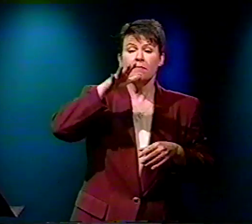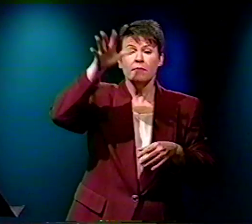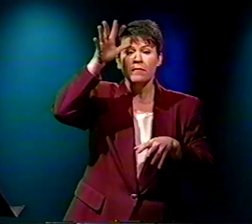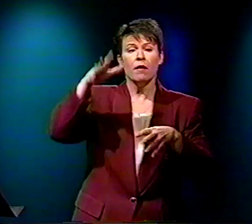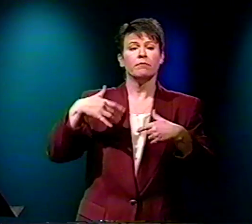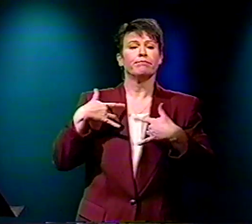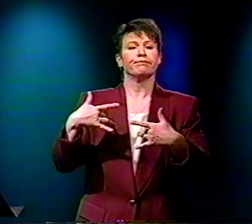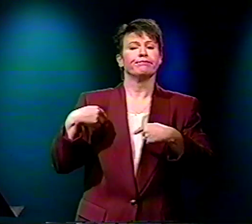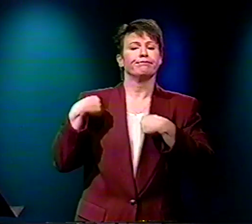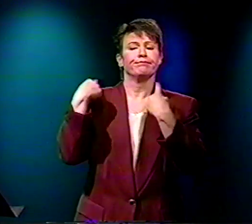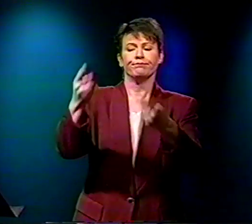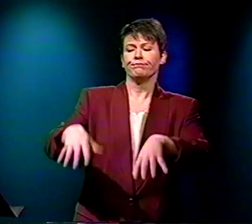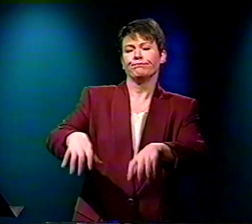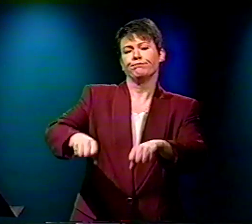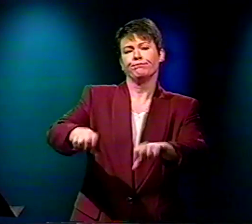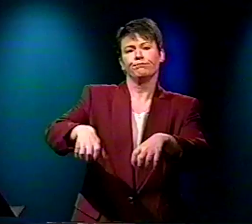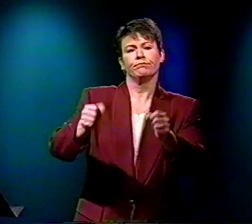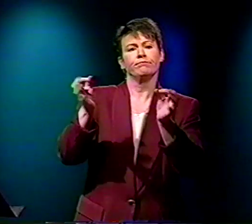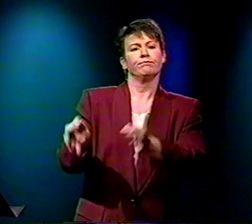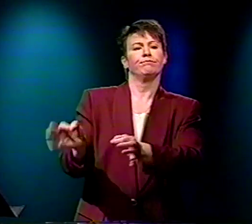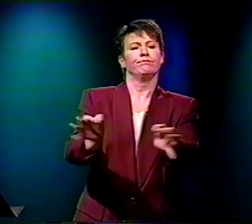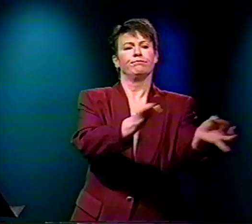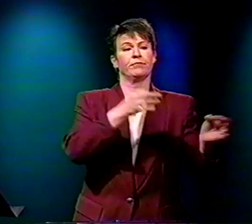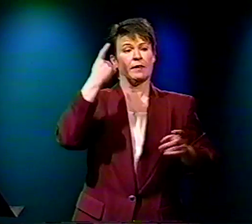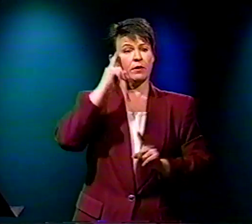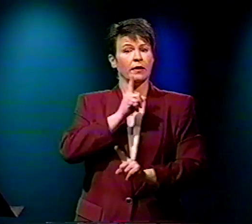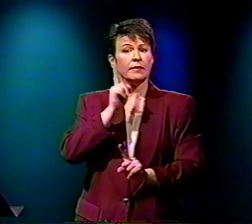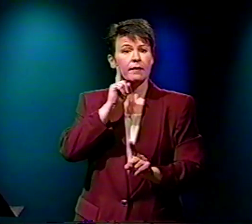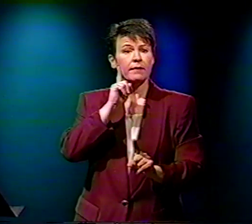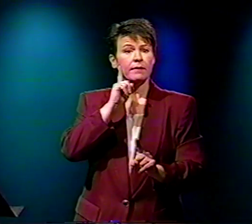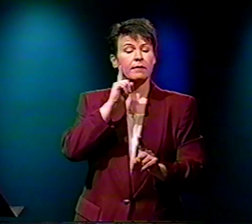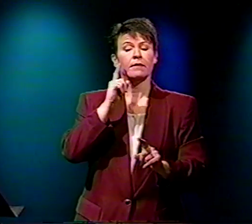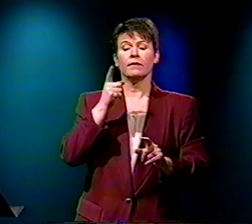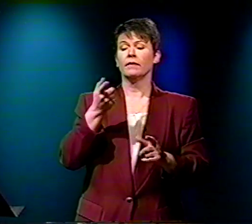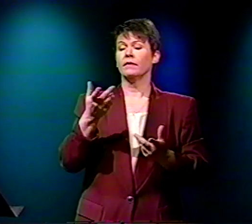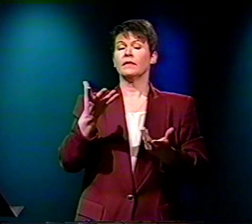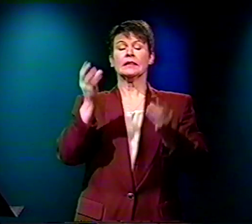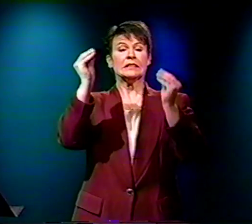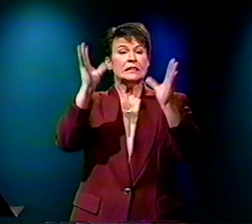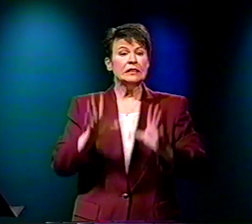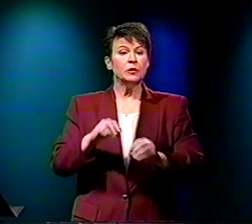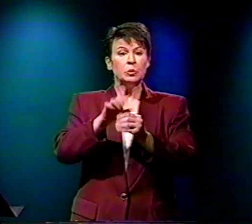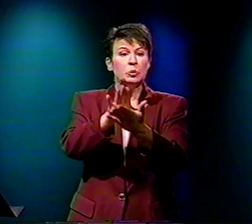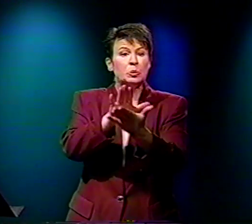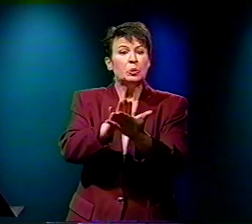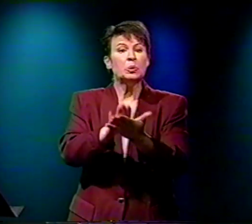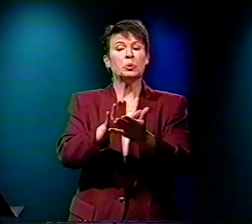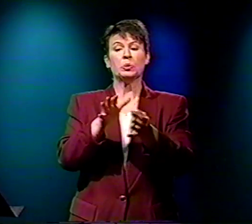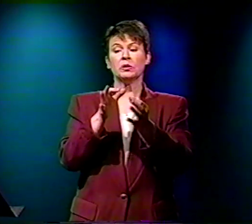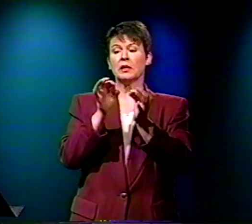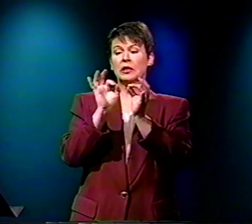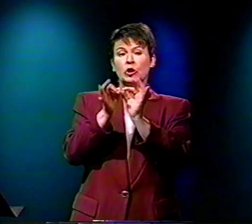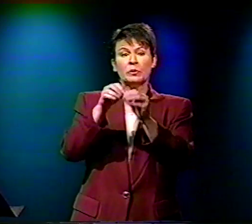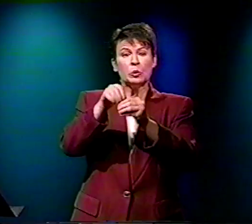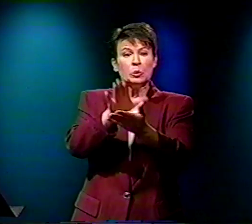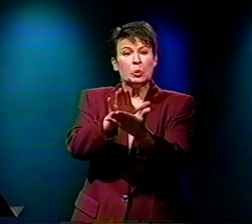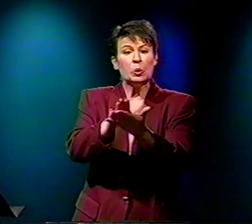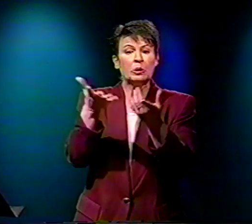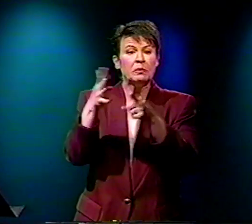experiences at home with their parents took control and made all of the decisions for that deaf individual. And the teachers in their schools